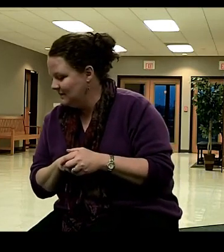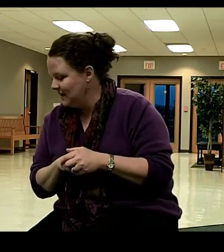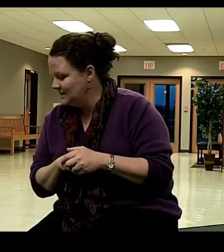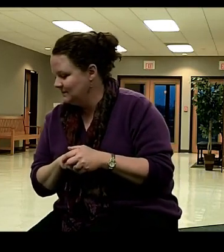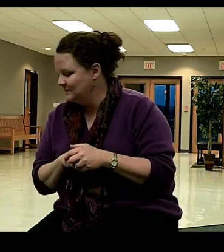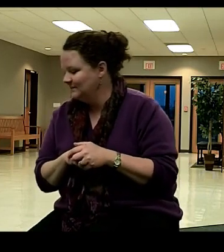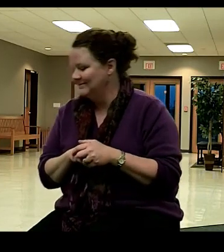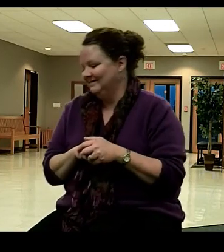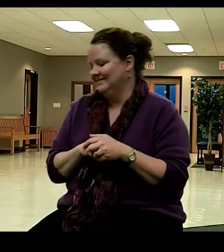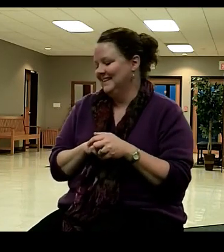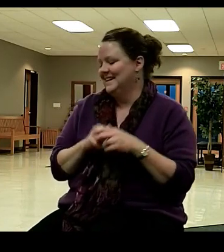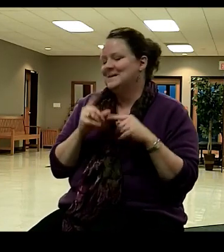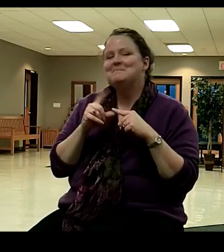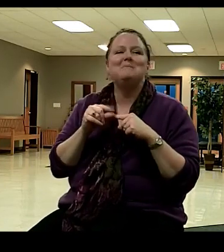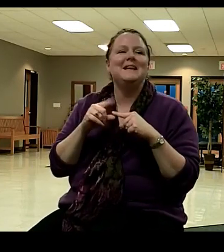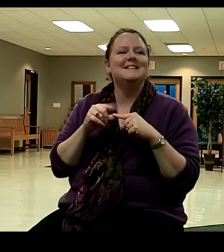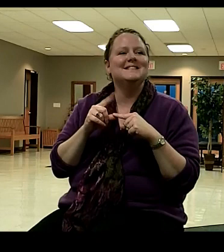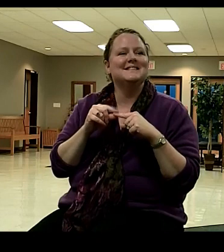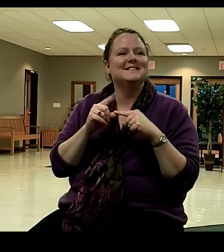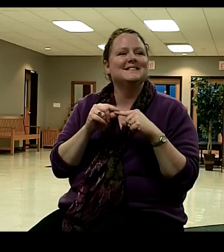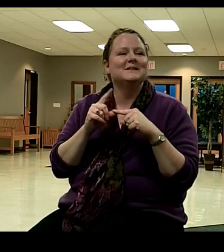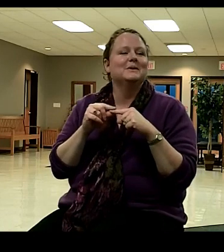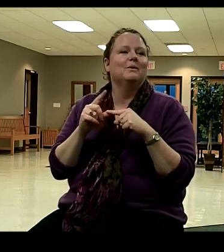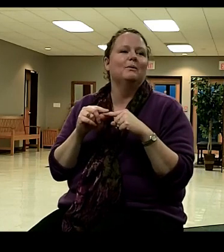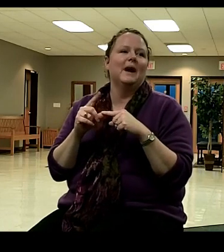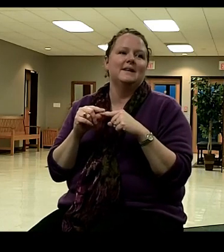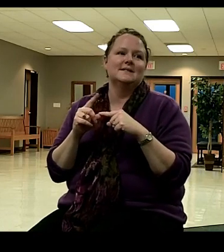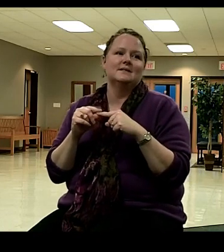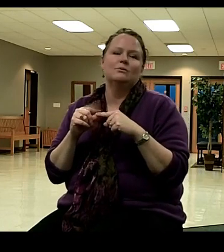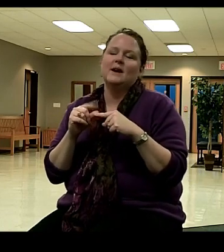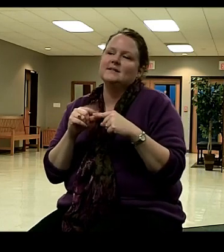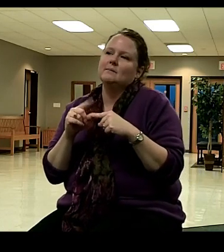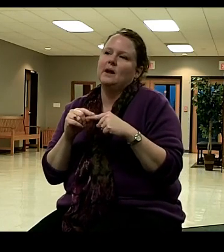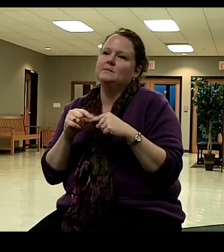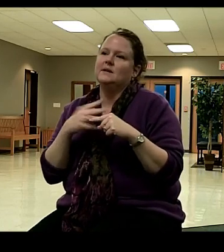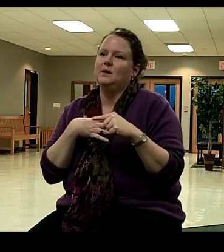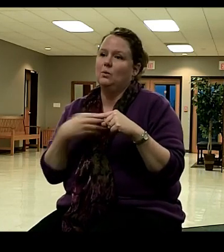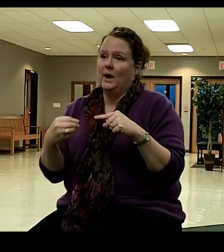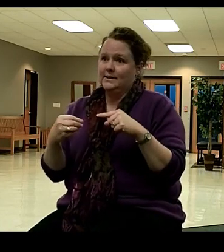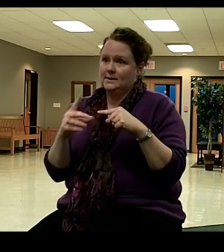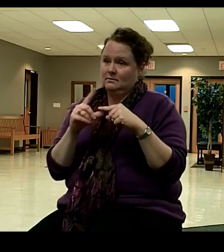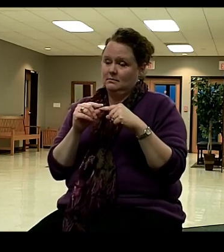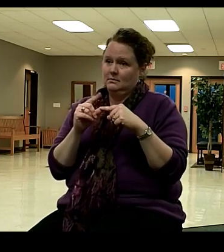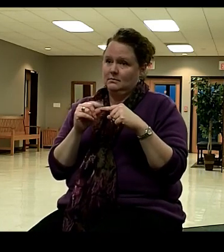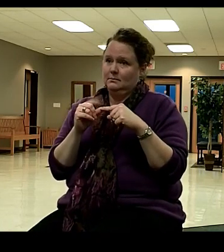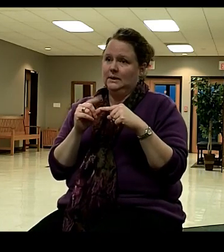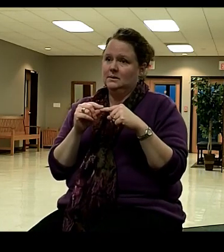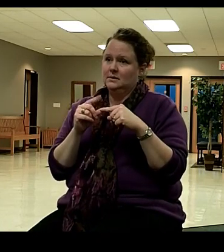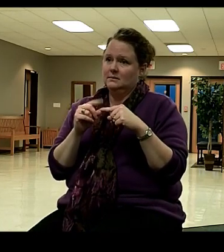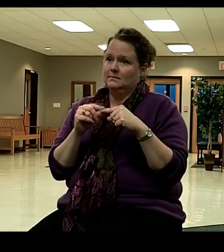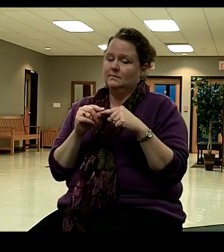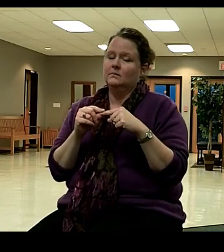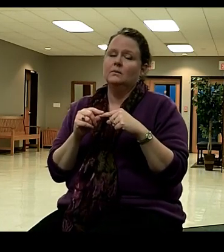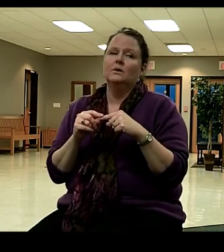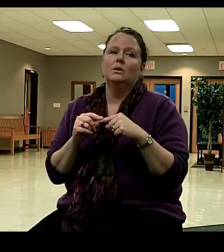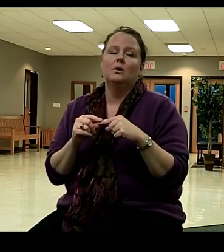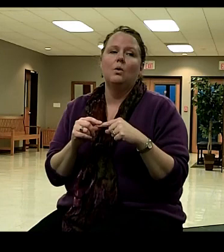Meat. Beans or rice. Rice sometimes can be white beans